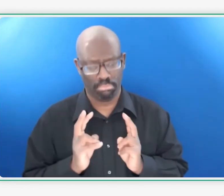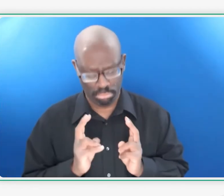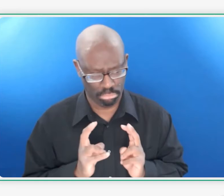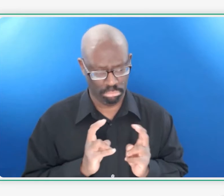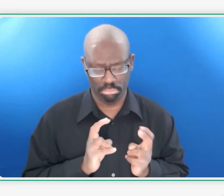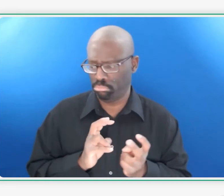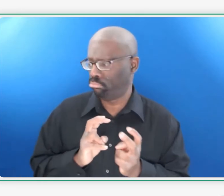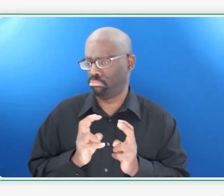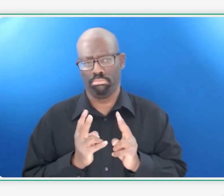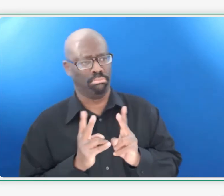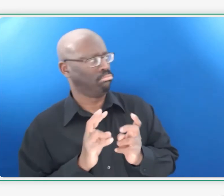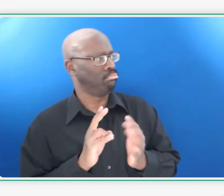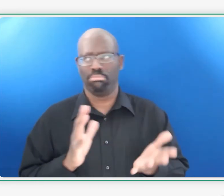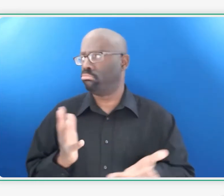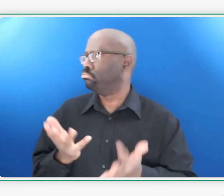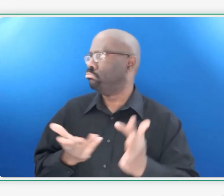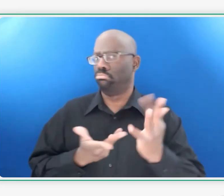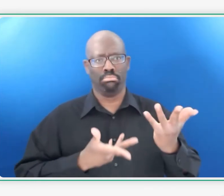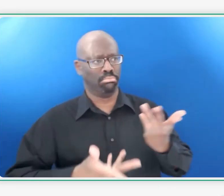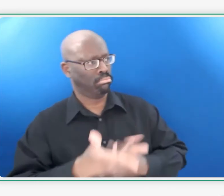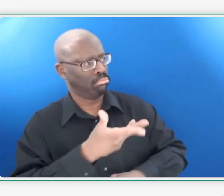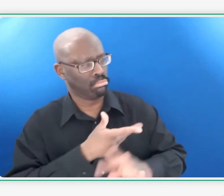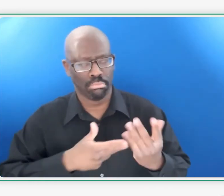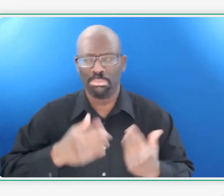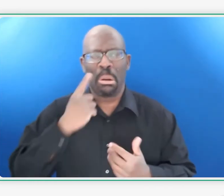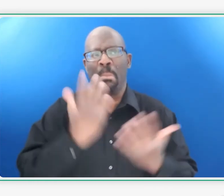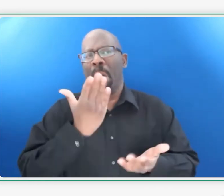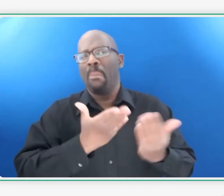But one day when they go to the center, the cheese is missing.